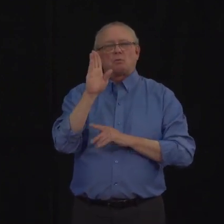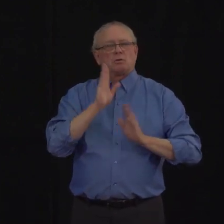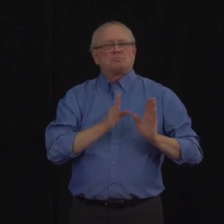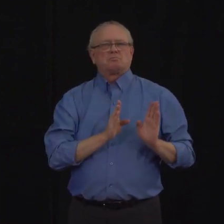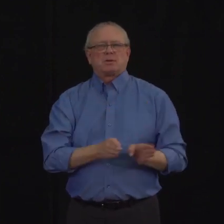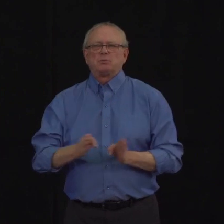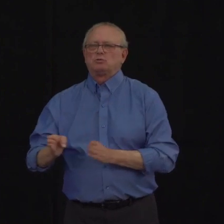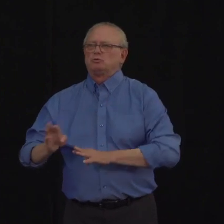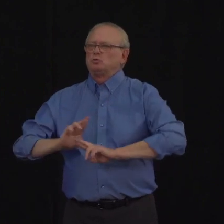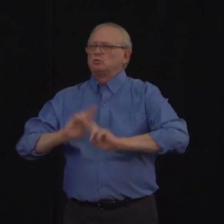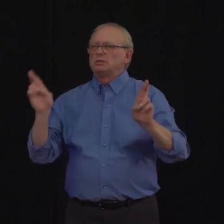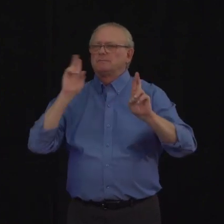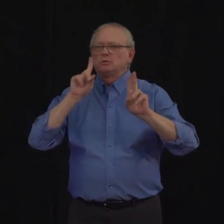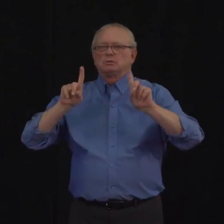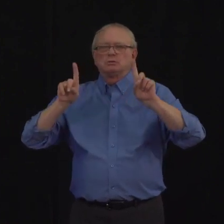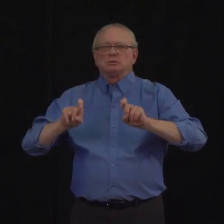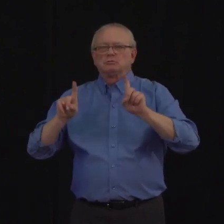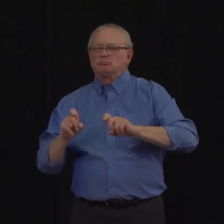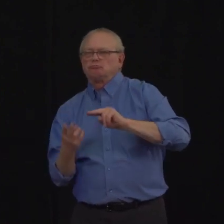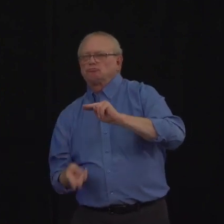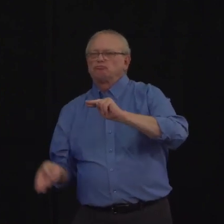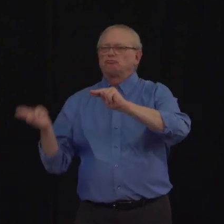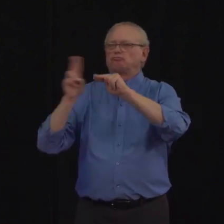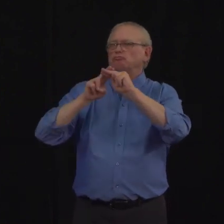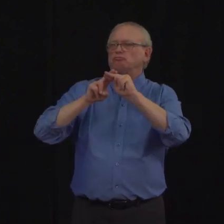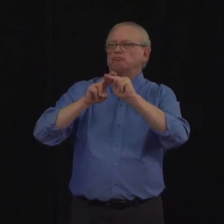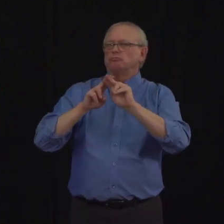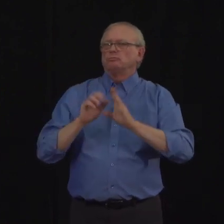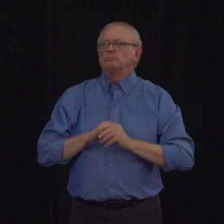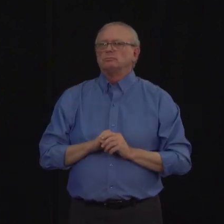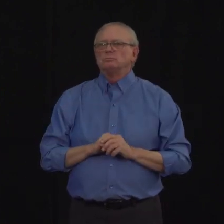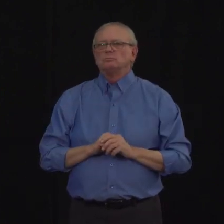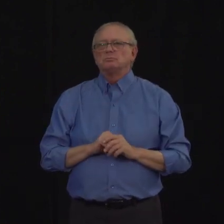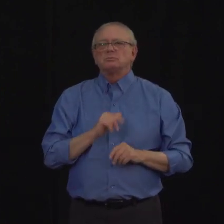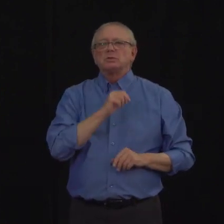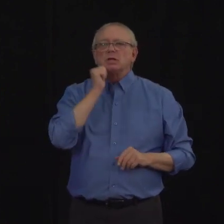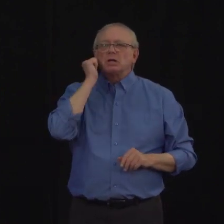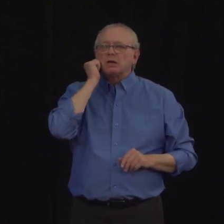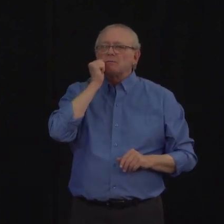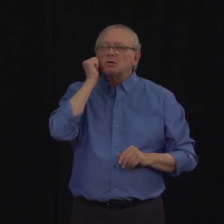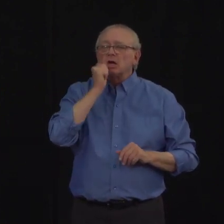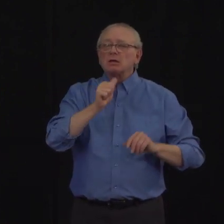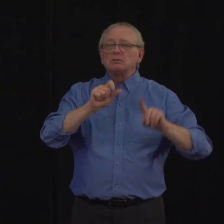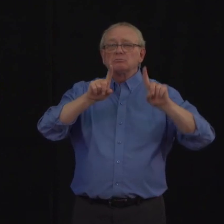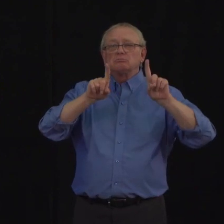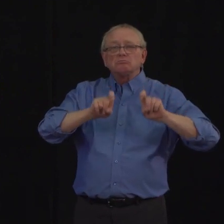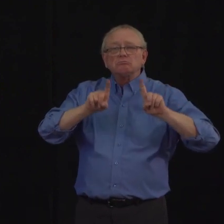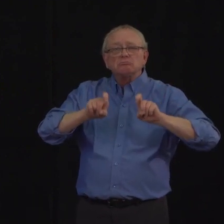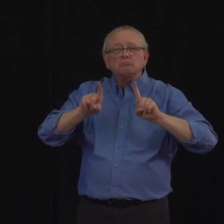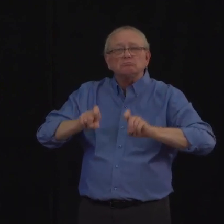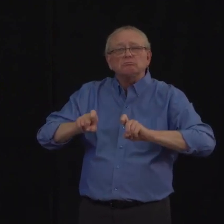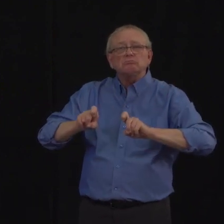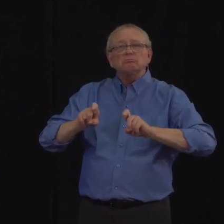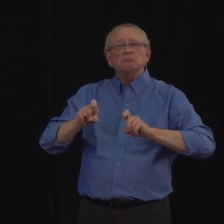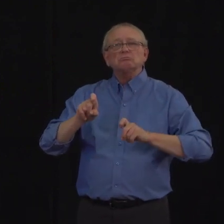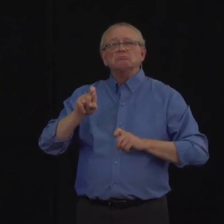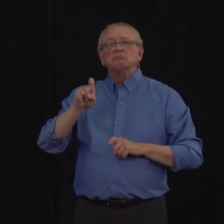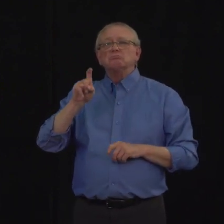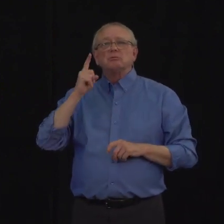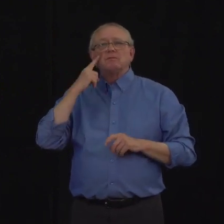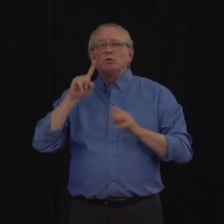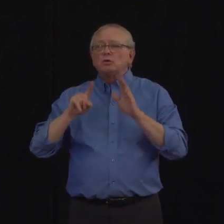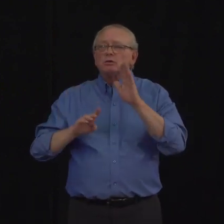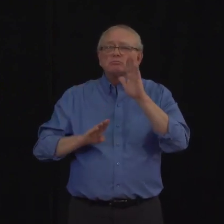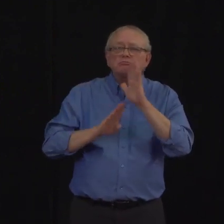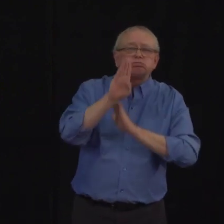the testing capacity that we have every day is not just to meet our daily demand, it's also to be able to accommodate surges and spikes